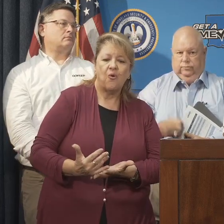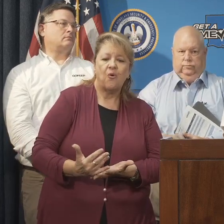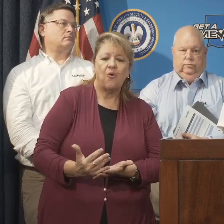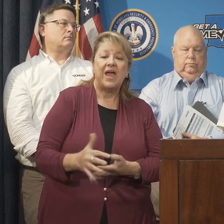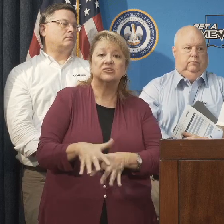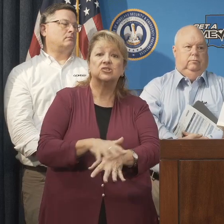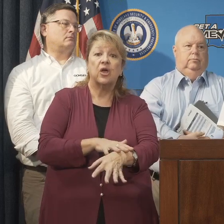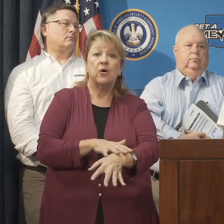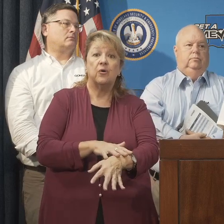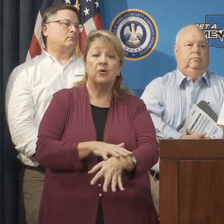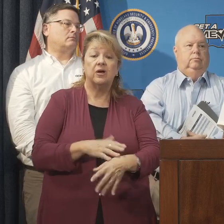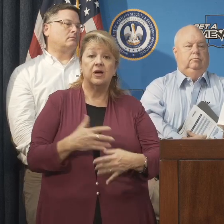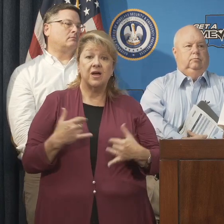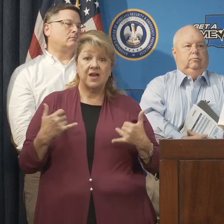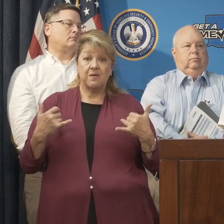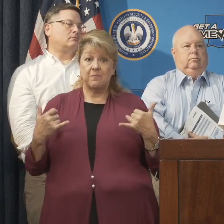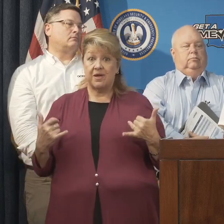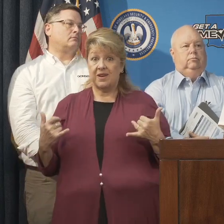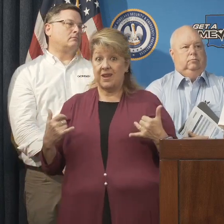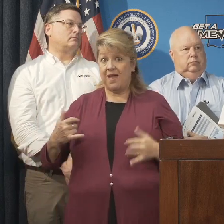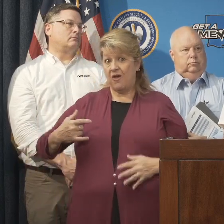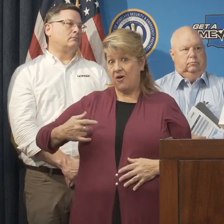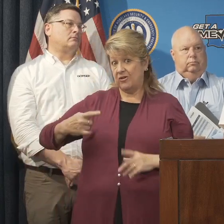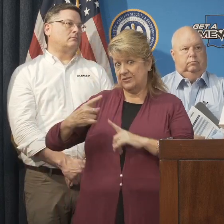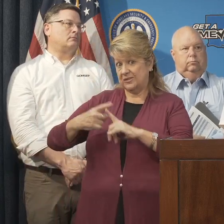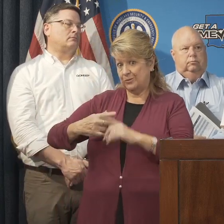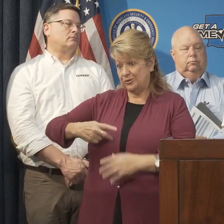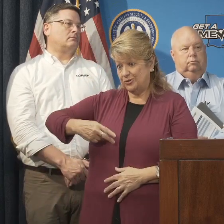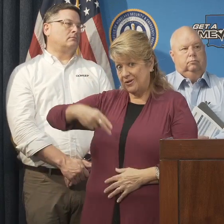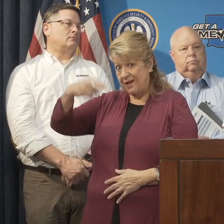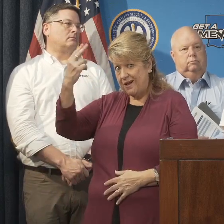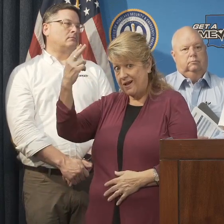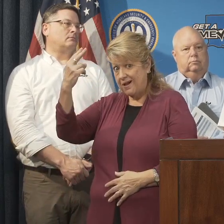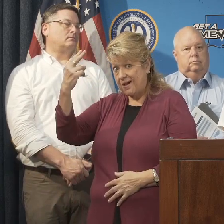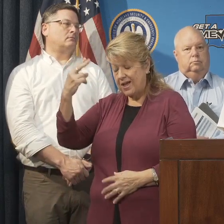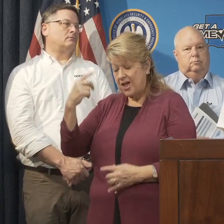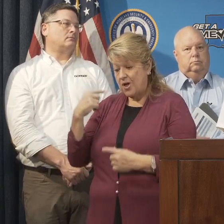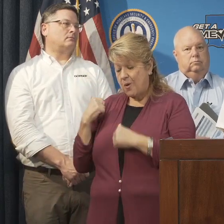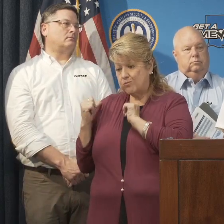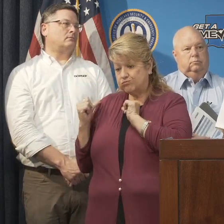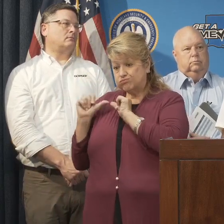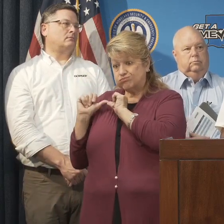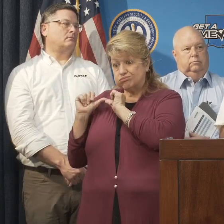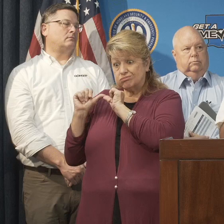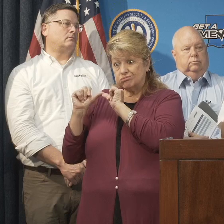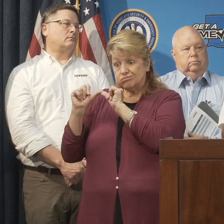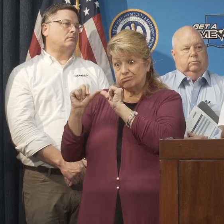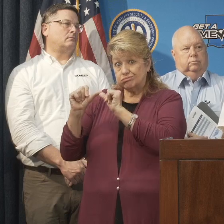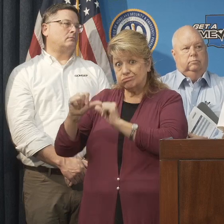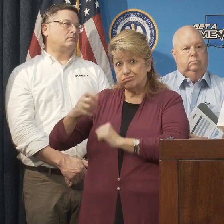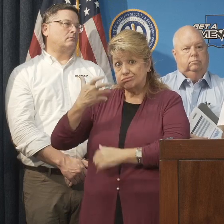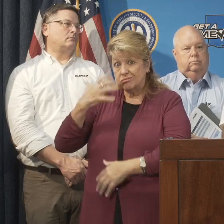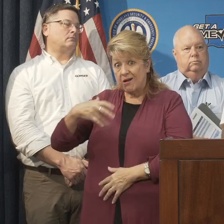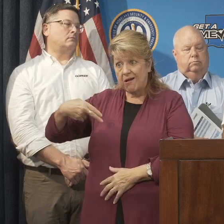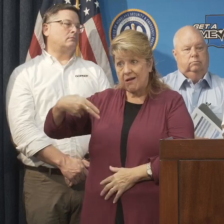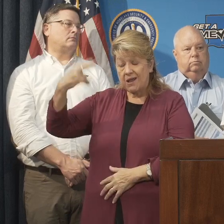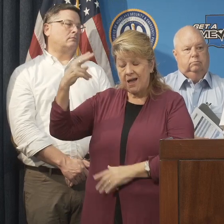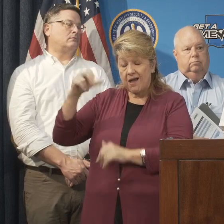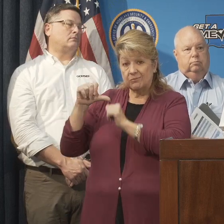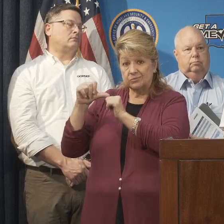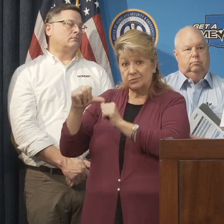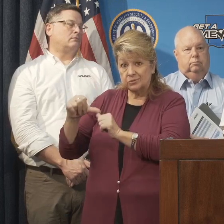the highest temperatures recorded for the longest period of time without the rainfall in these